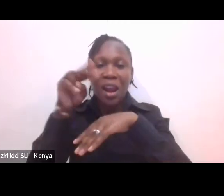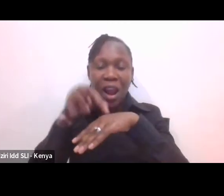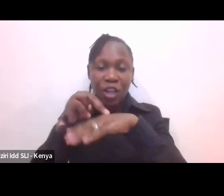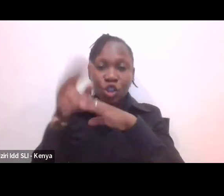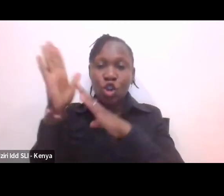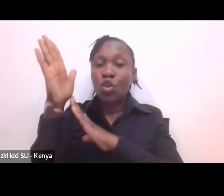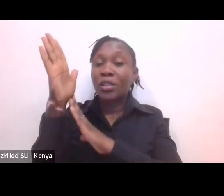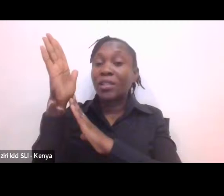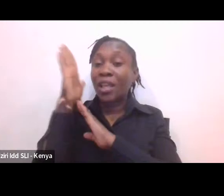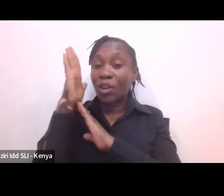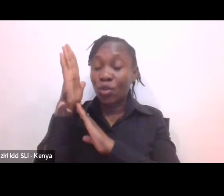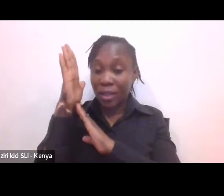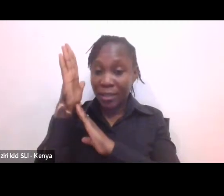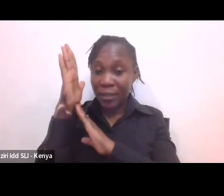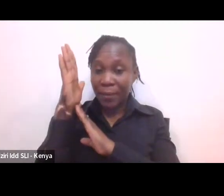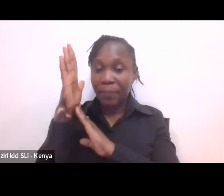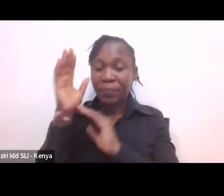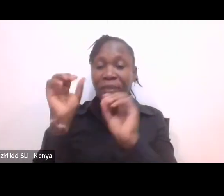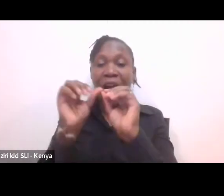and a canal.